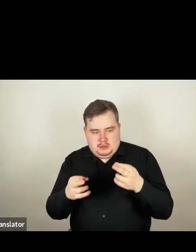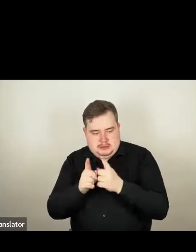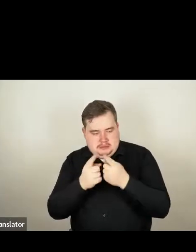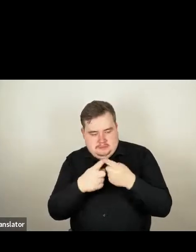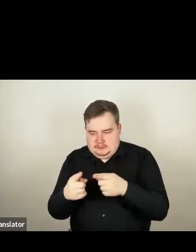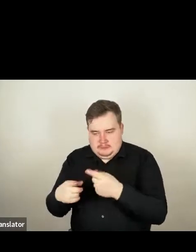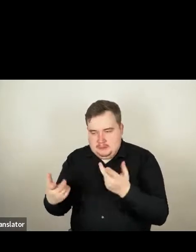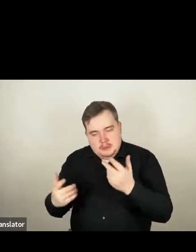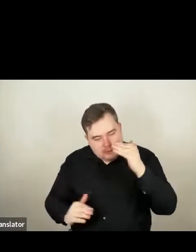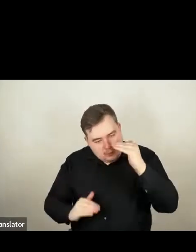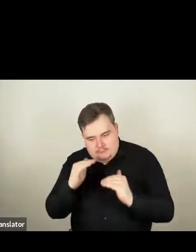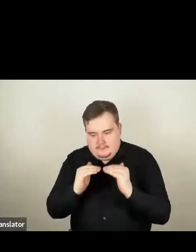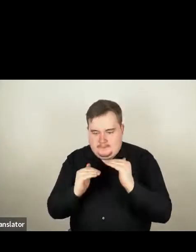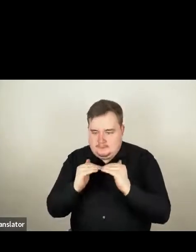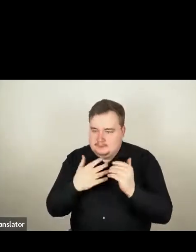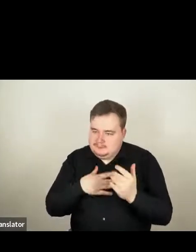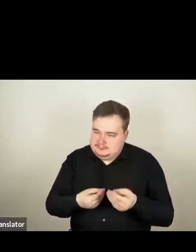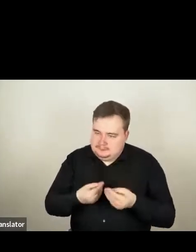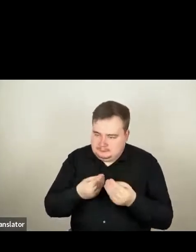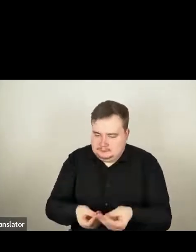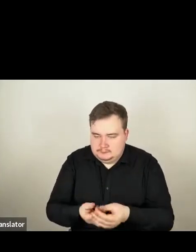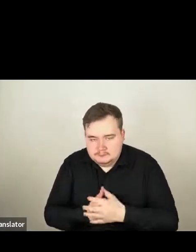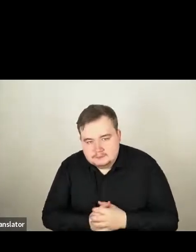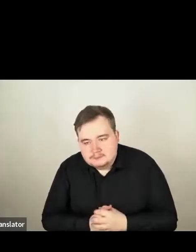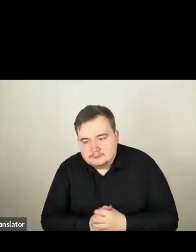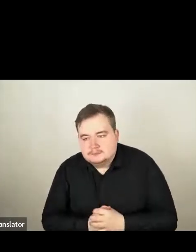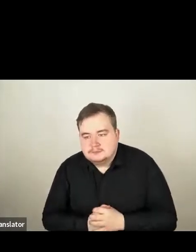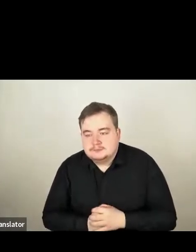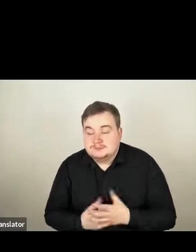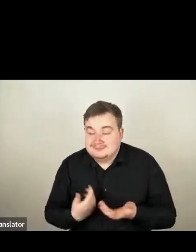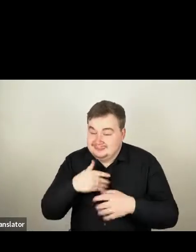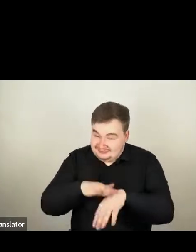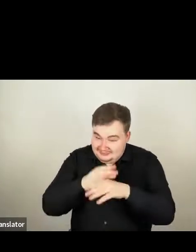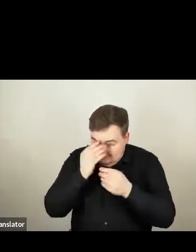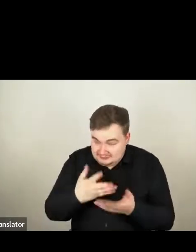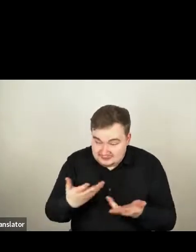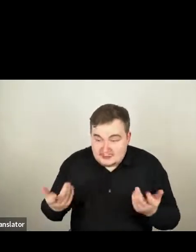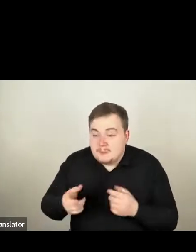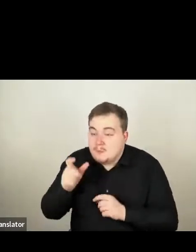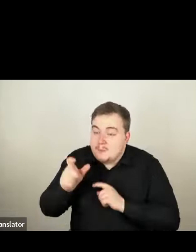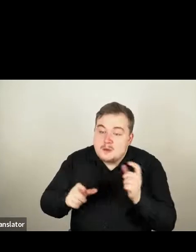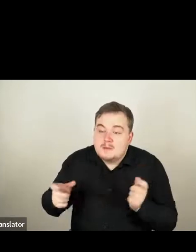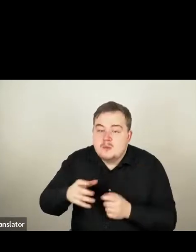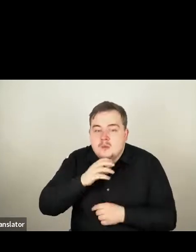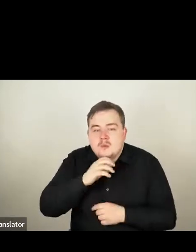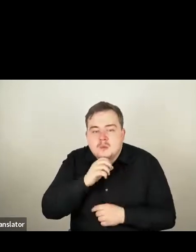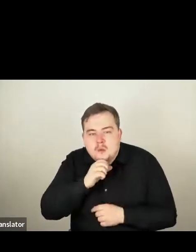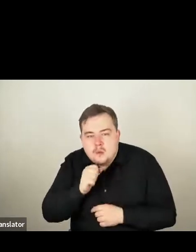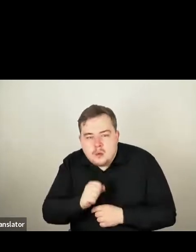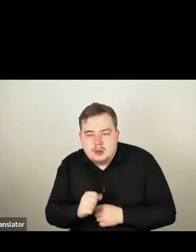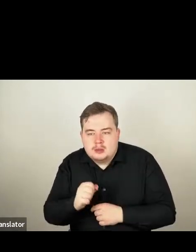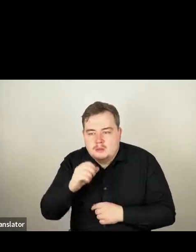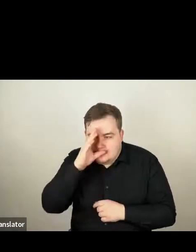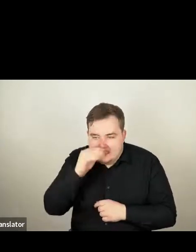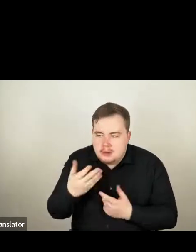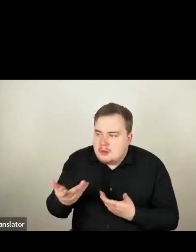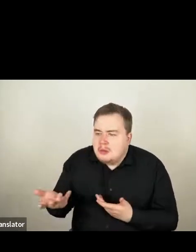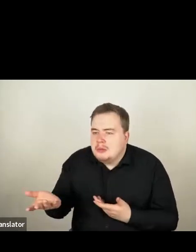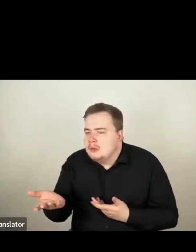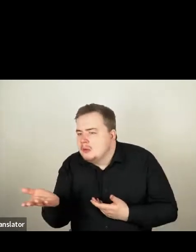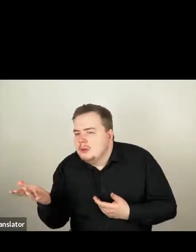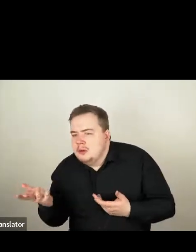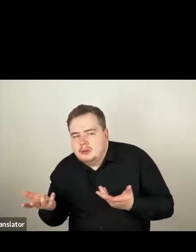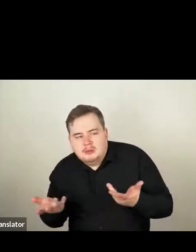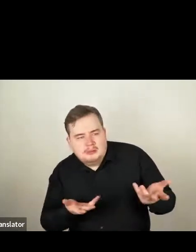of older men. And when you bring in those younger generations who have different attitudes, you start to see the